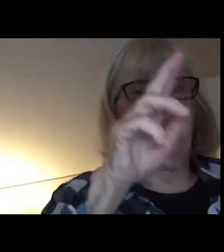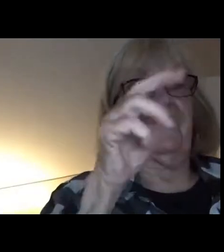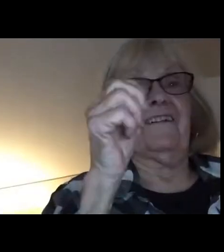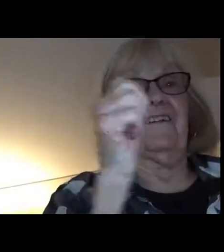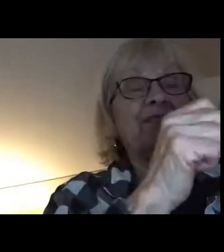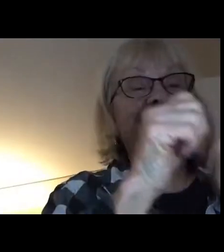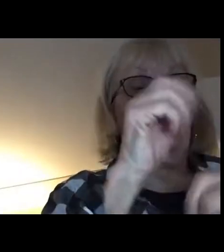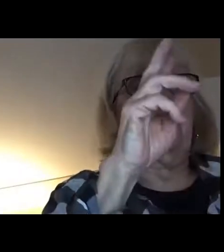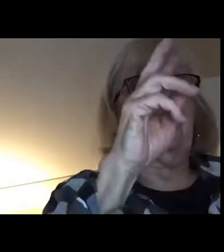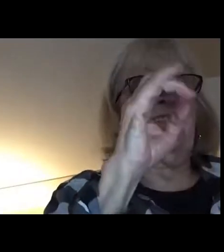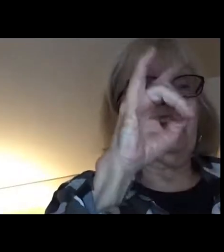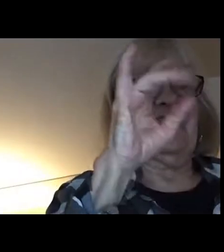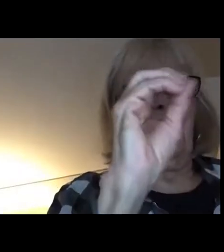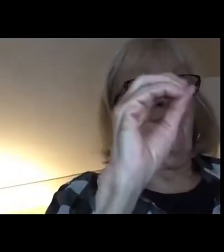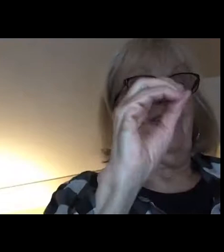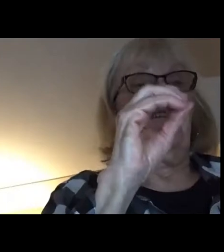Okay.